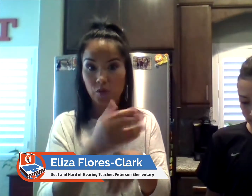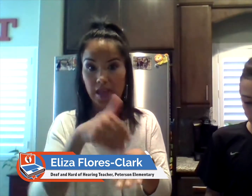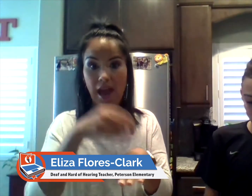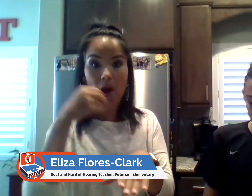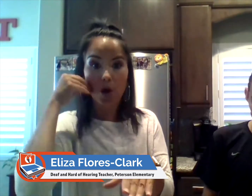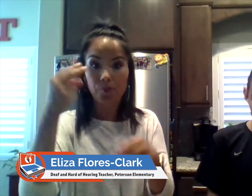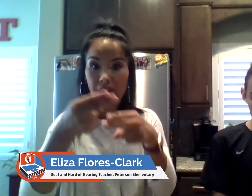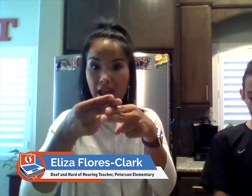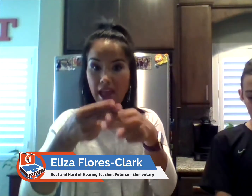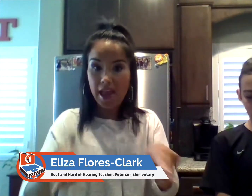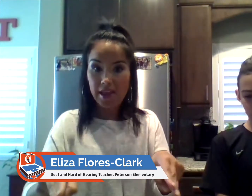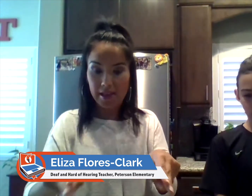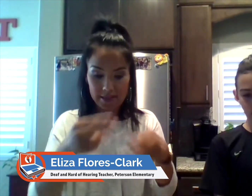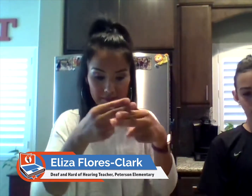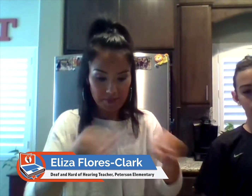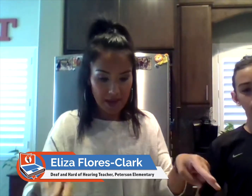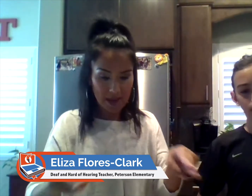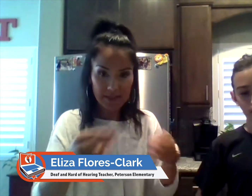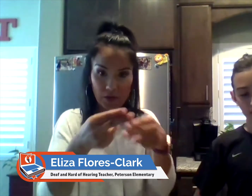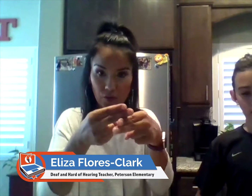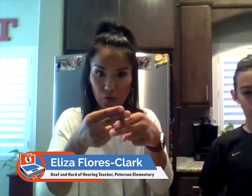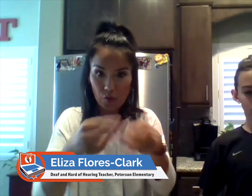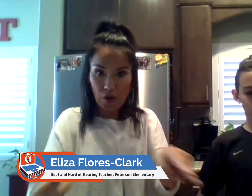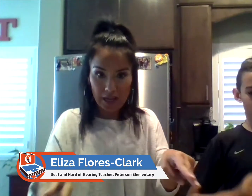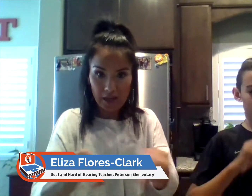at home. Eggs. Eggs, like we're cracking